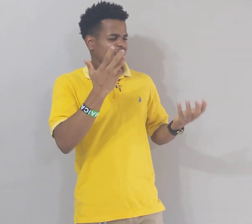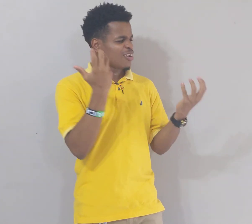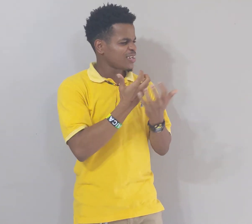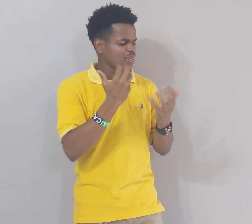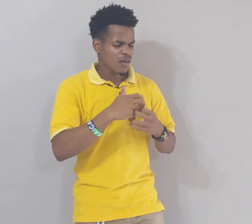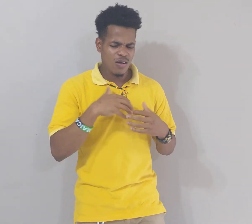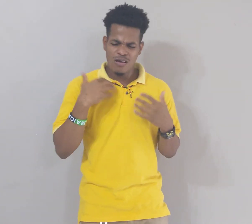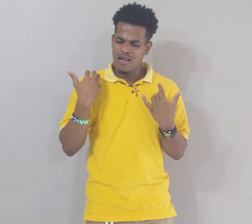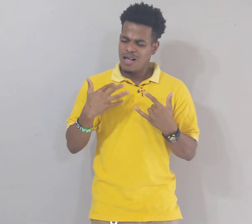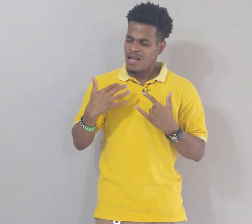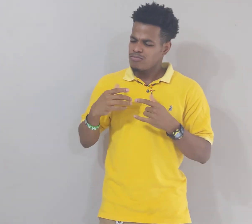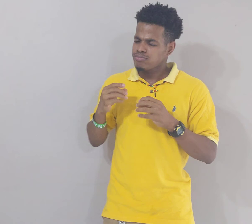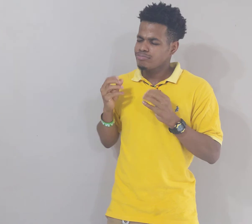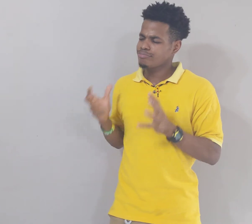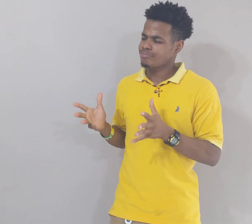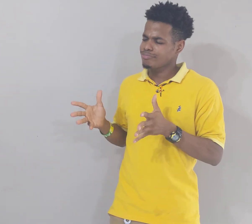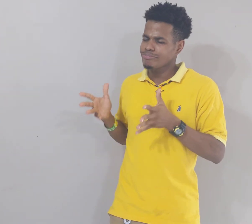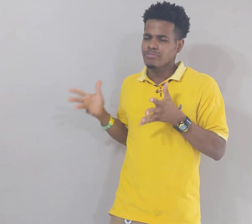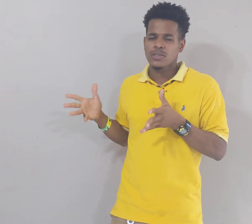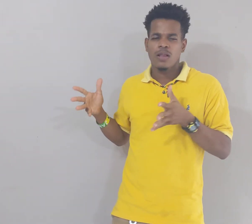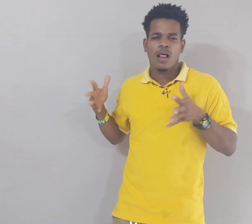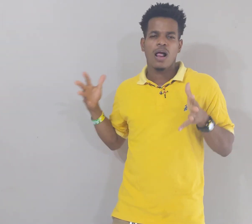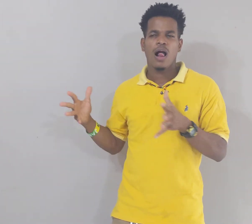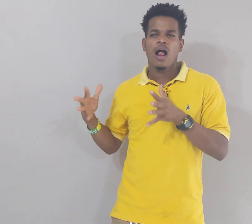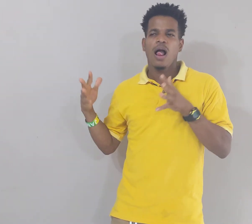just appreciated how I shared God's heart with him.